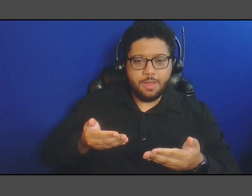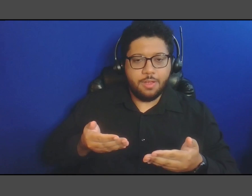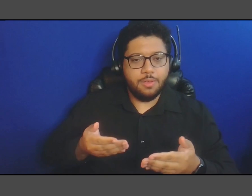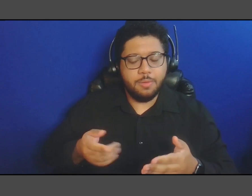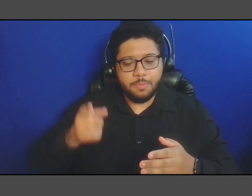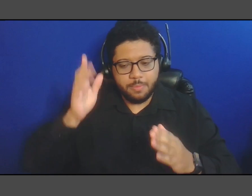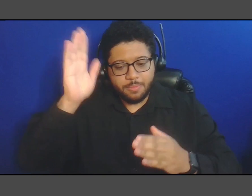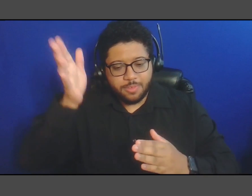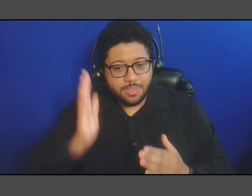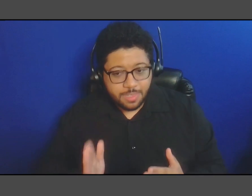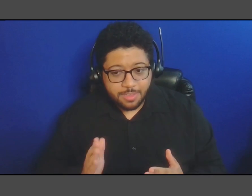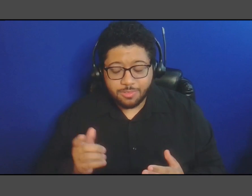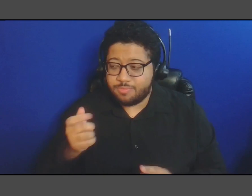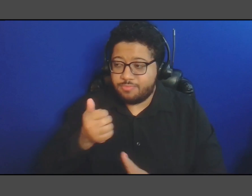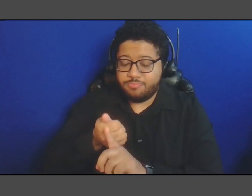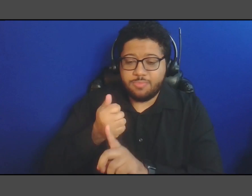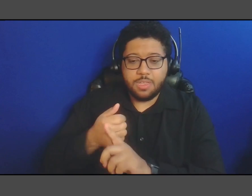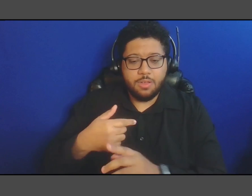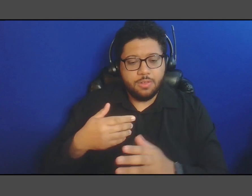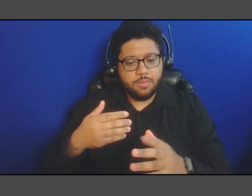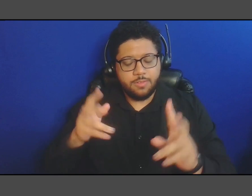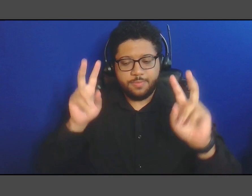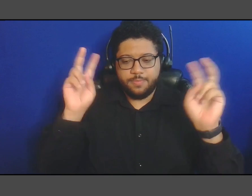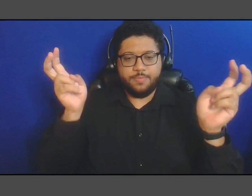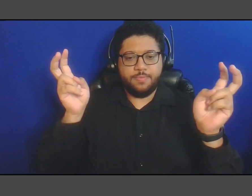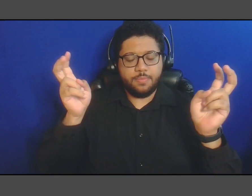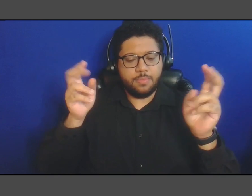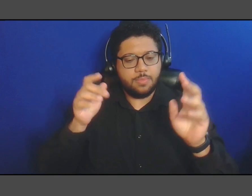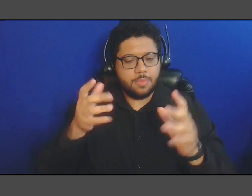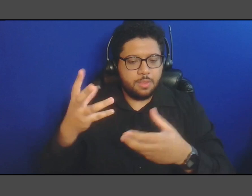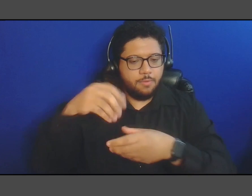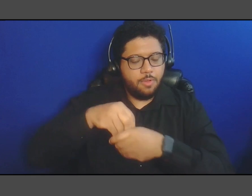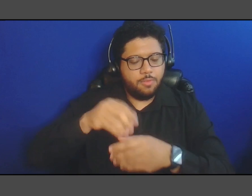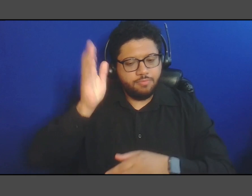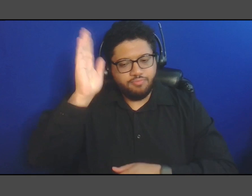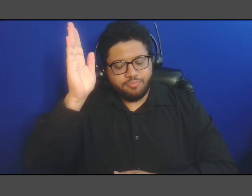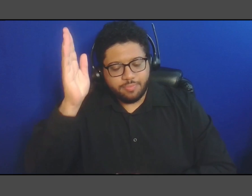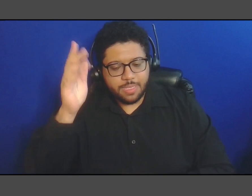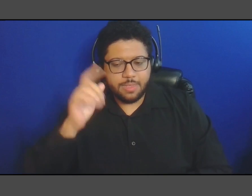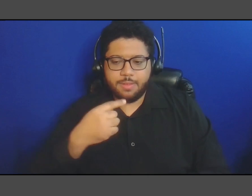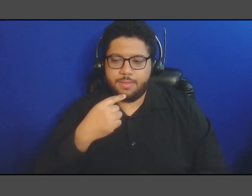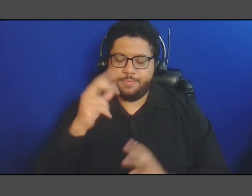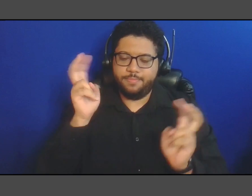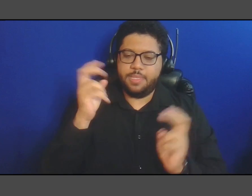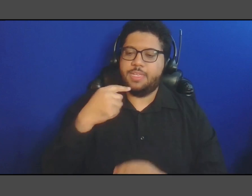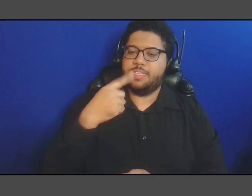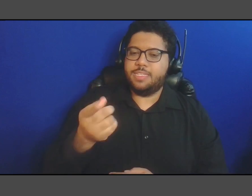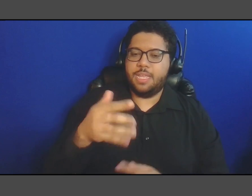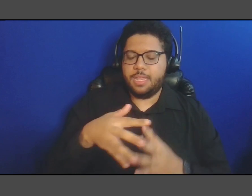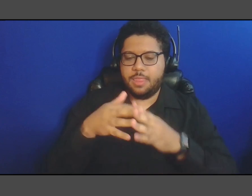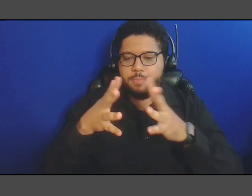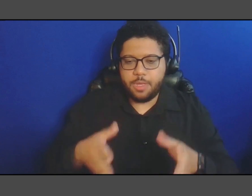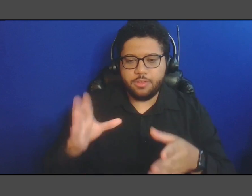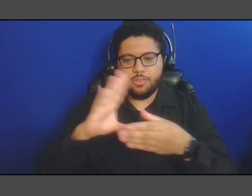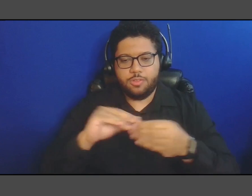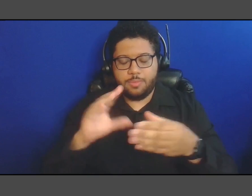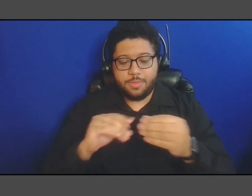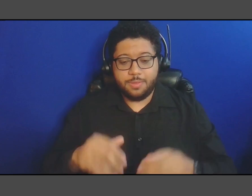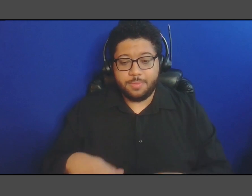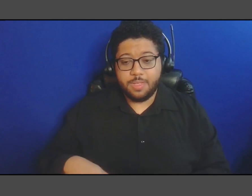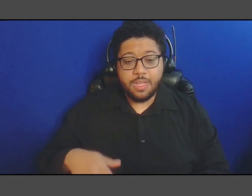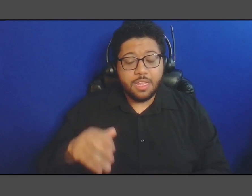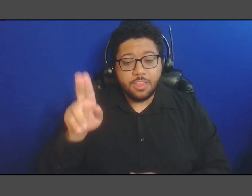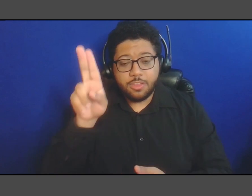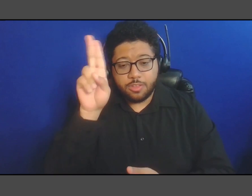Public Lands, with our very special guest, the 54th United States Secretary of the Interior, Deb